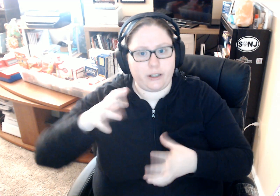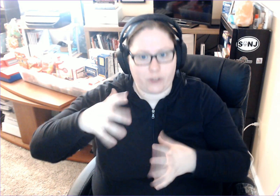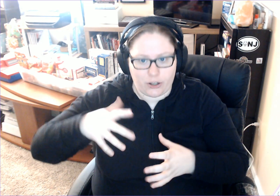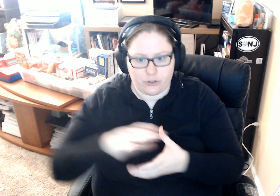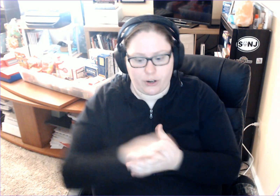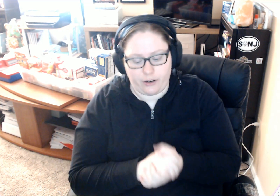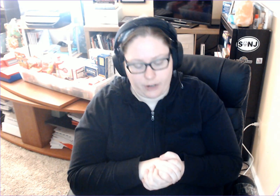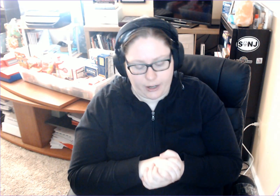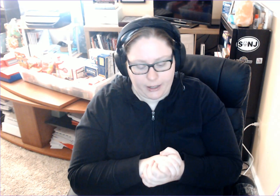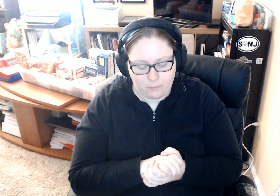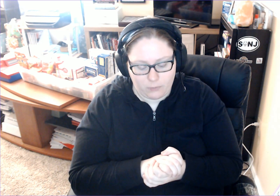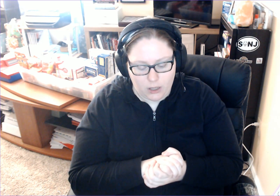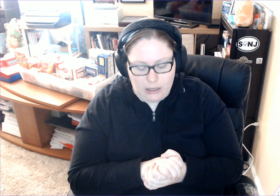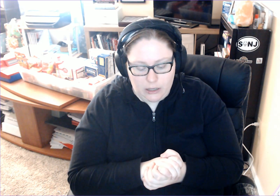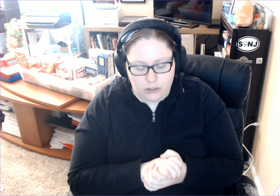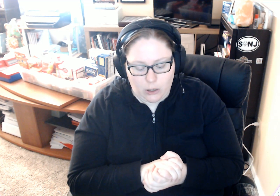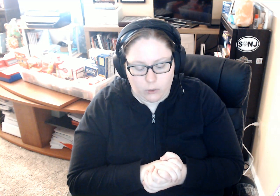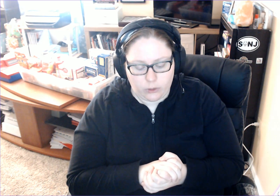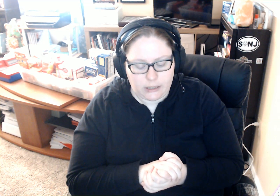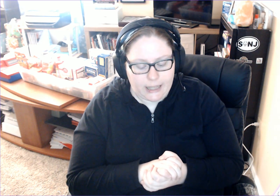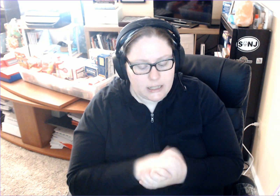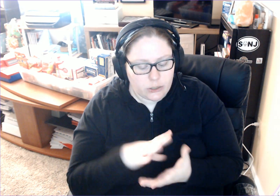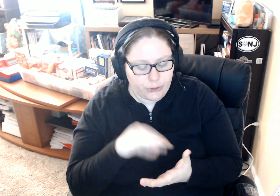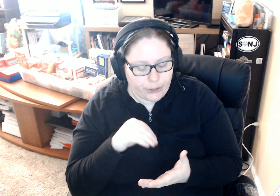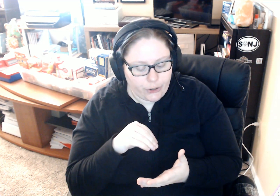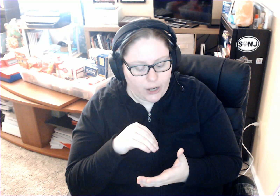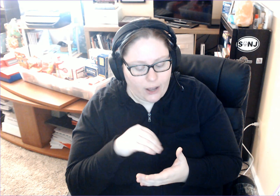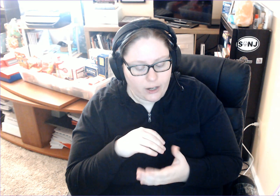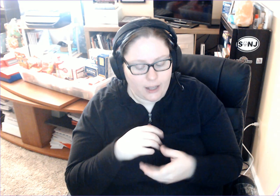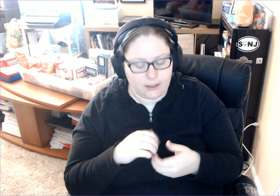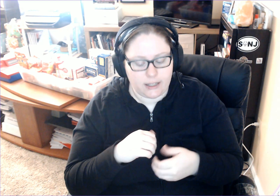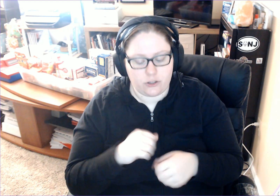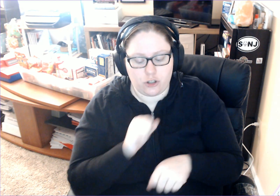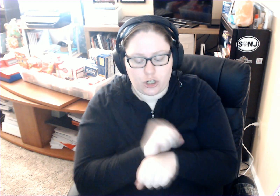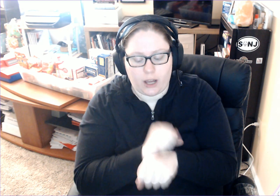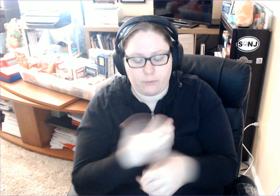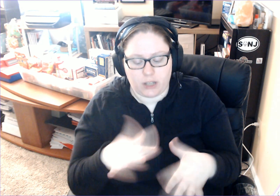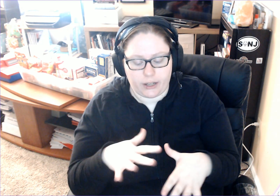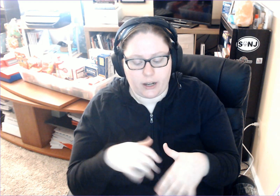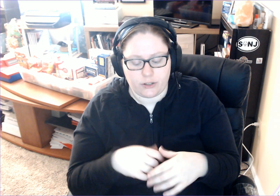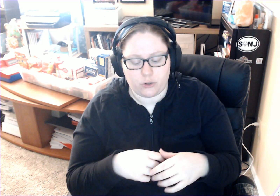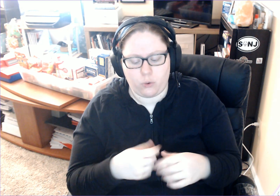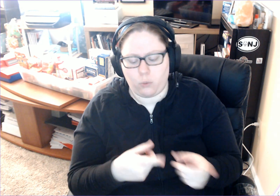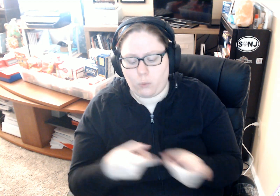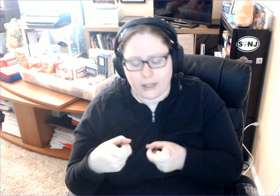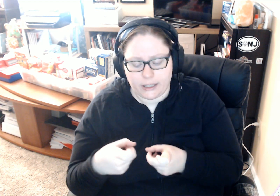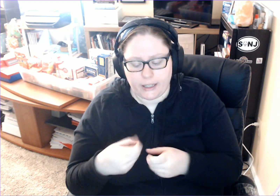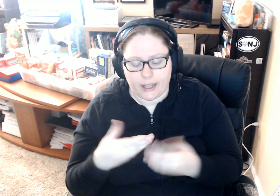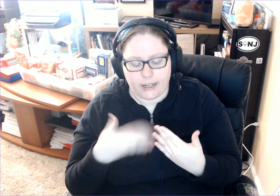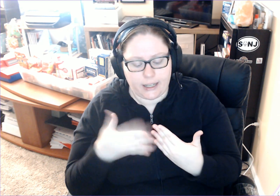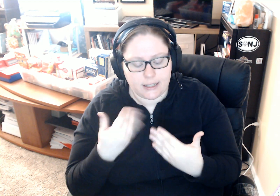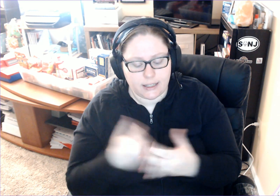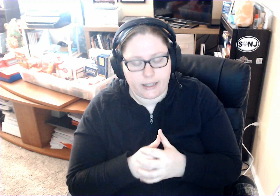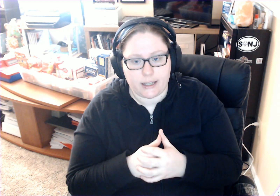laundry, right? So let's learn how to get this job done as quickly and easily as